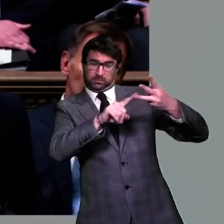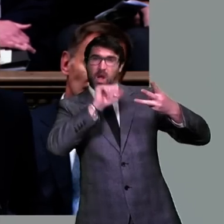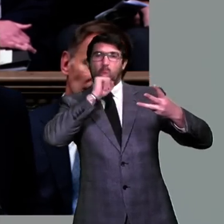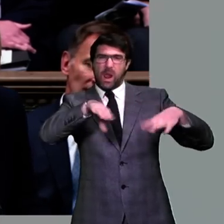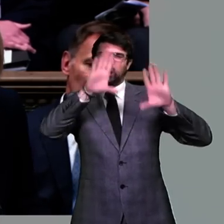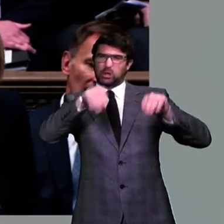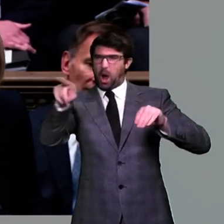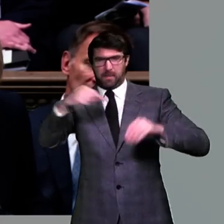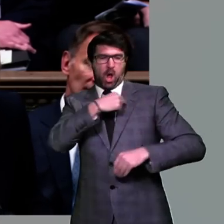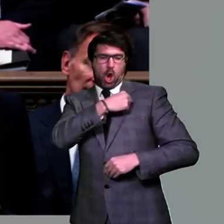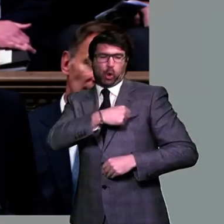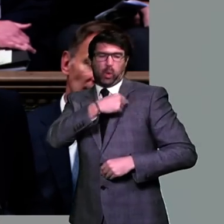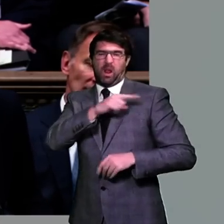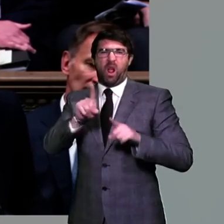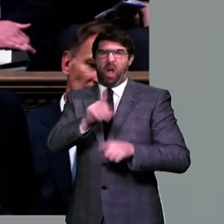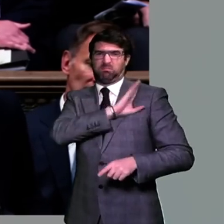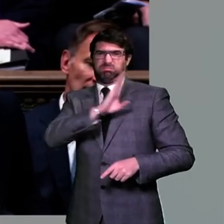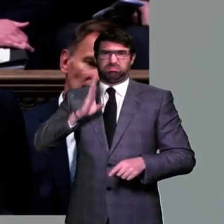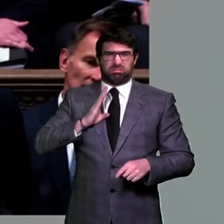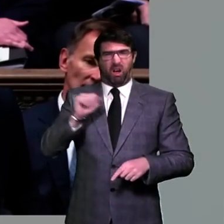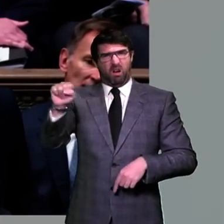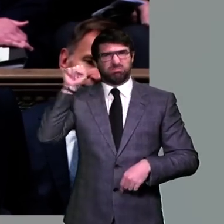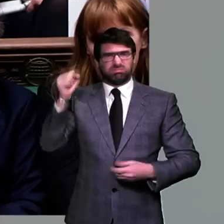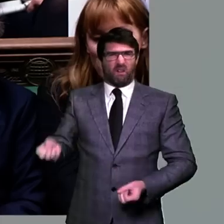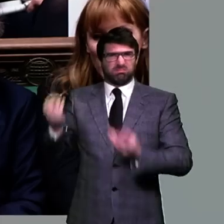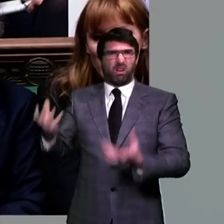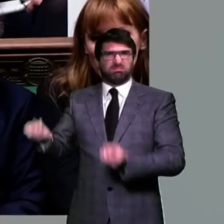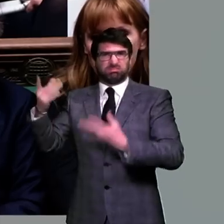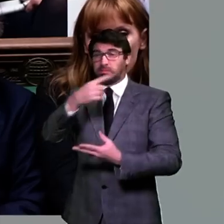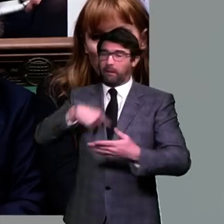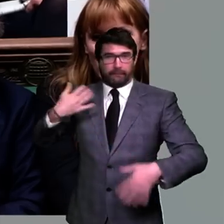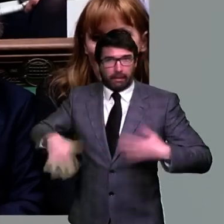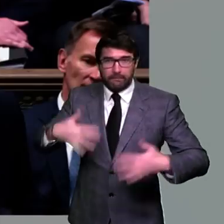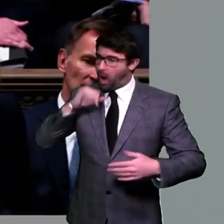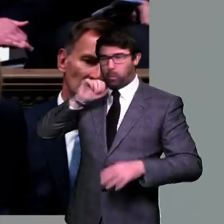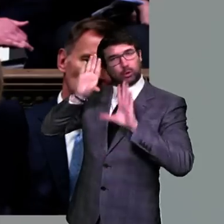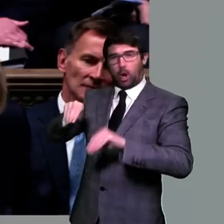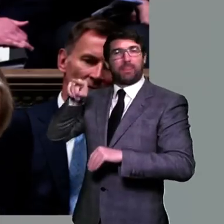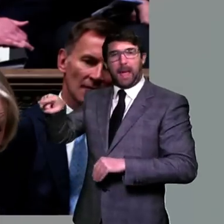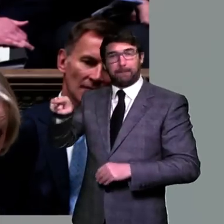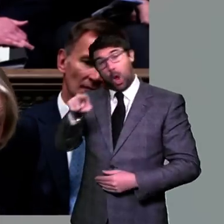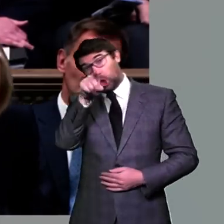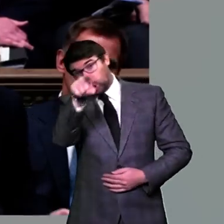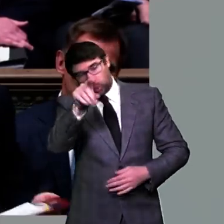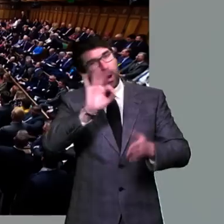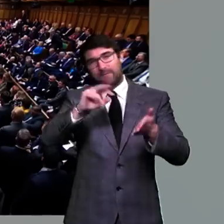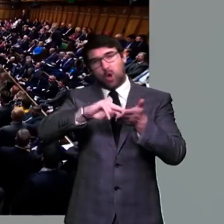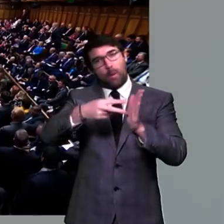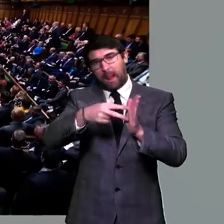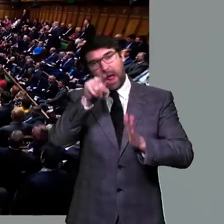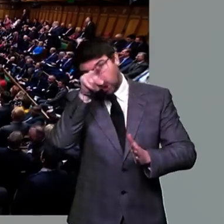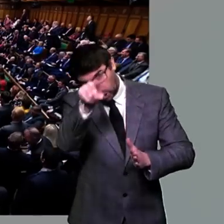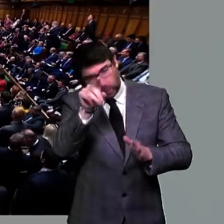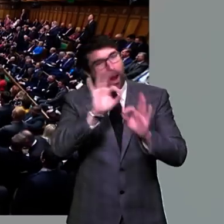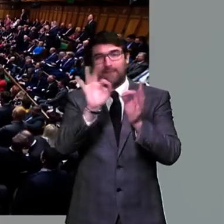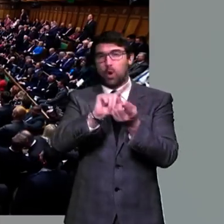railways. The honourable gentleman has no idea, he has no plan, and he has no alternative.